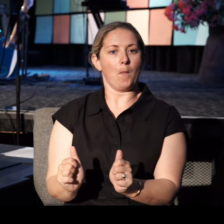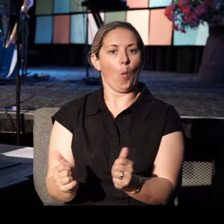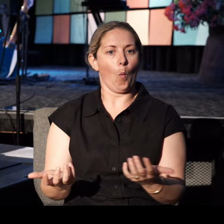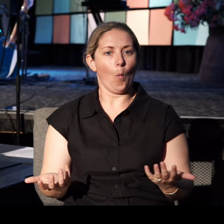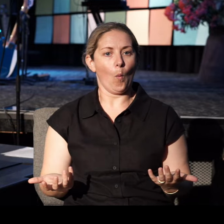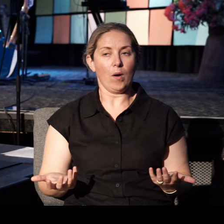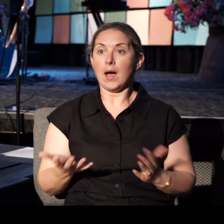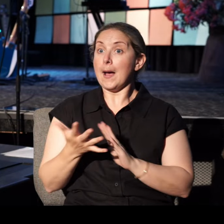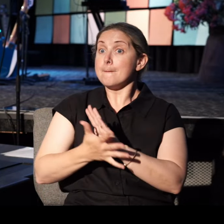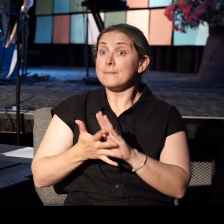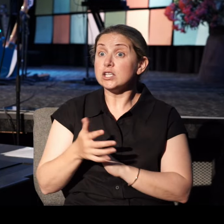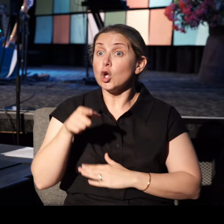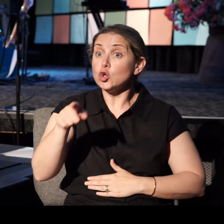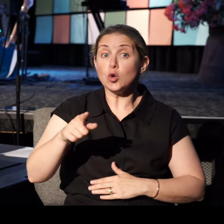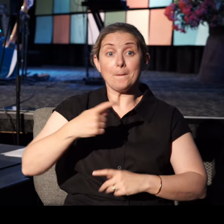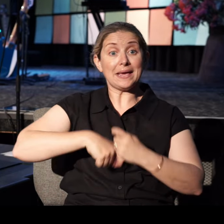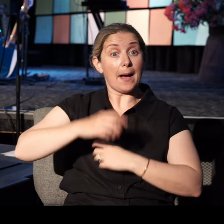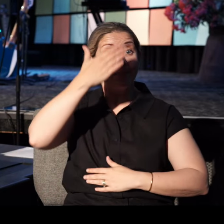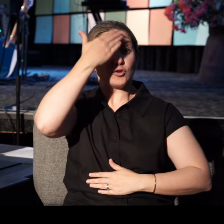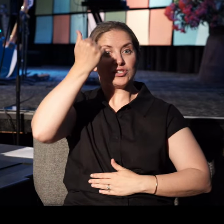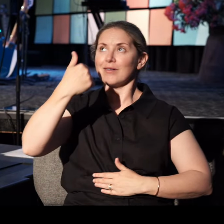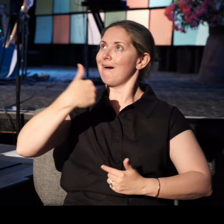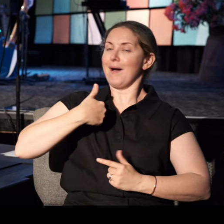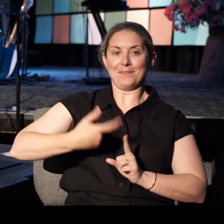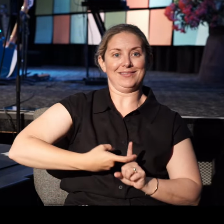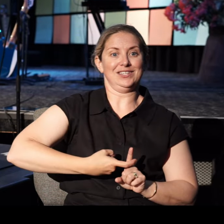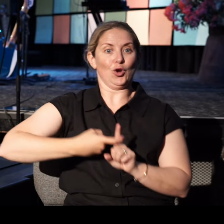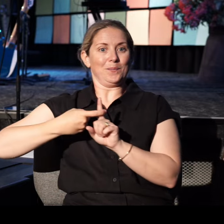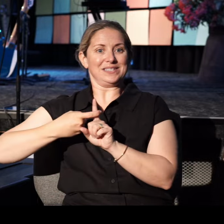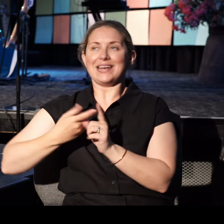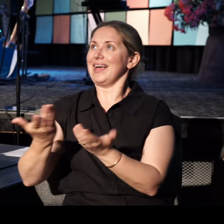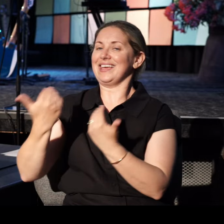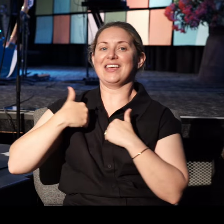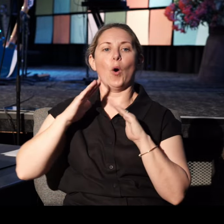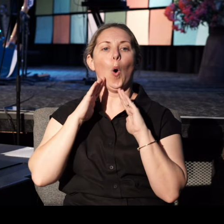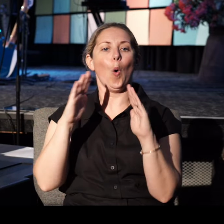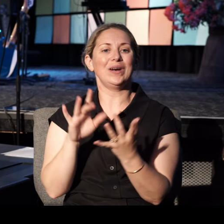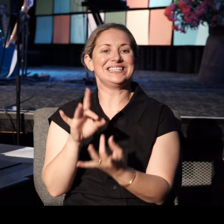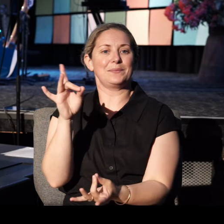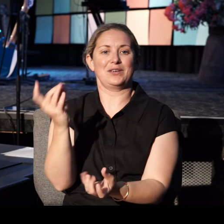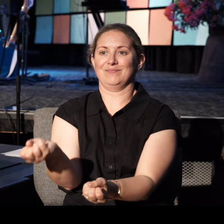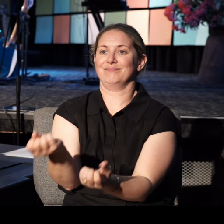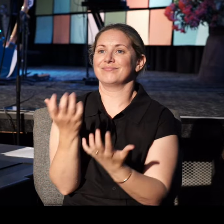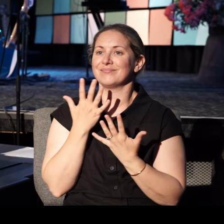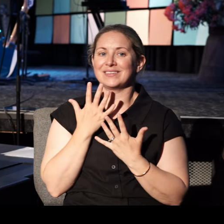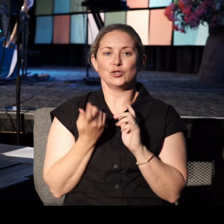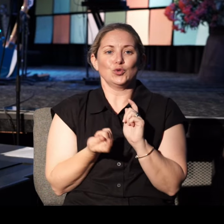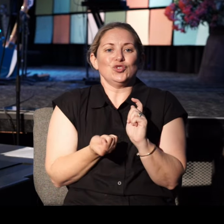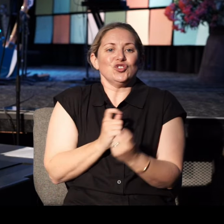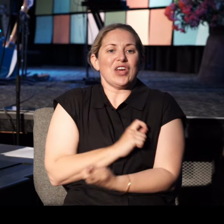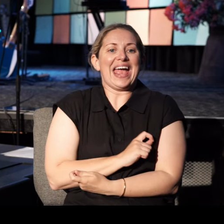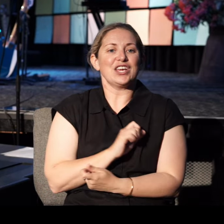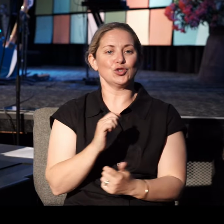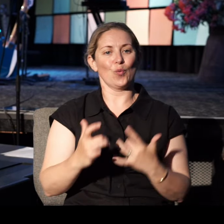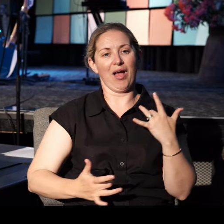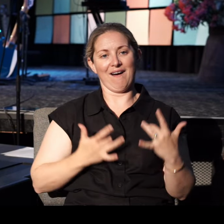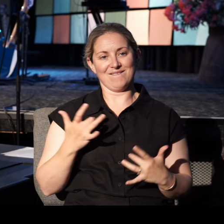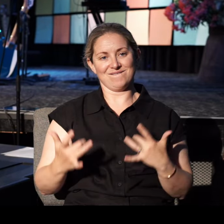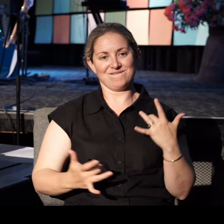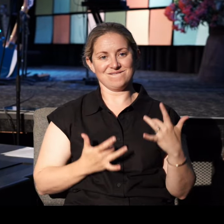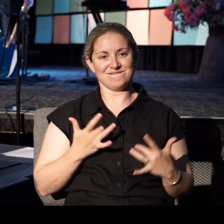when you become a child of God, you're not just legally adopted, you're actually given the Holy Spirit, a transforming power of God to remake